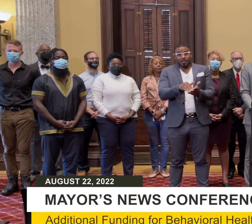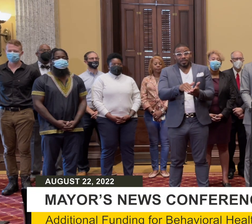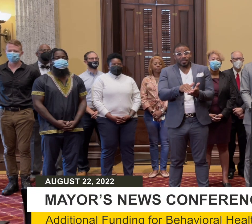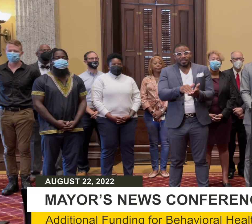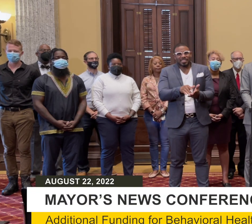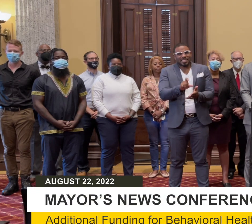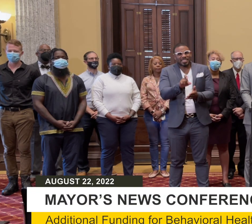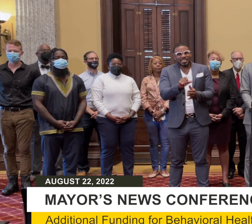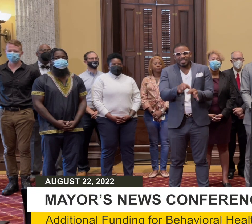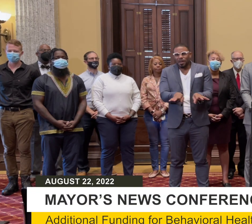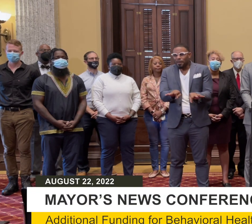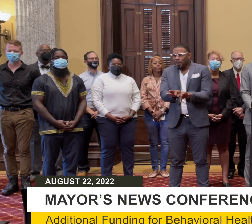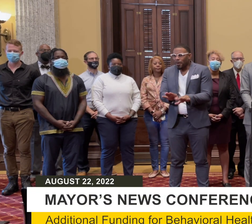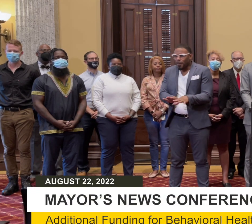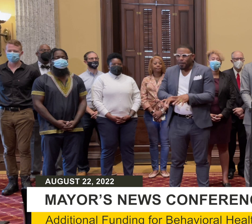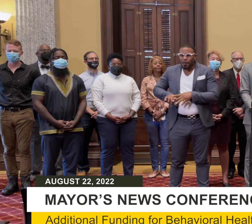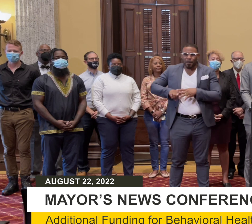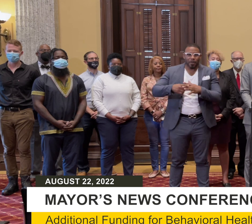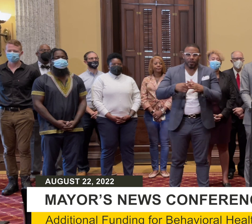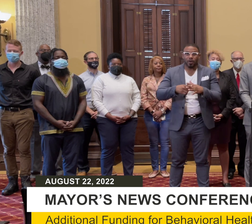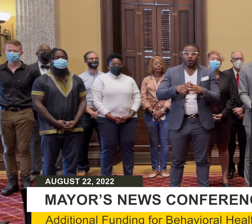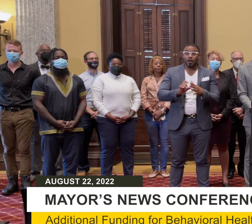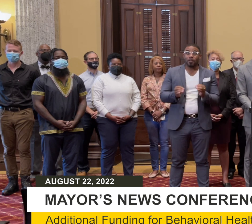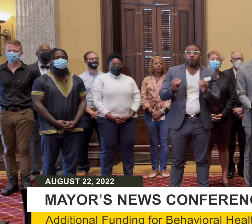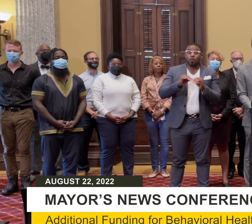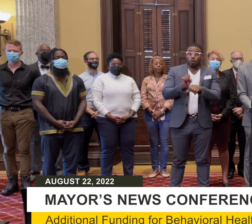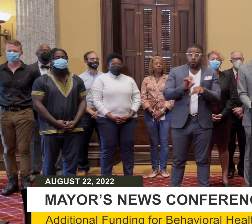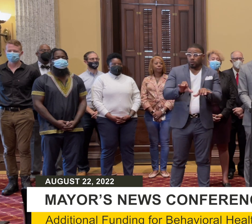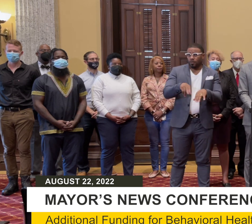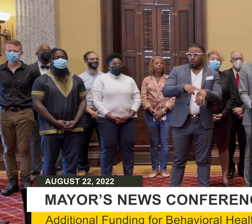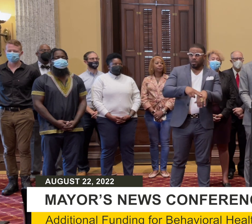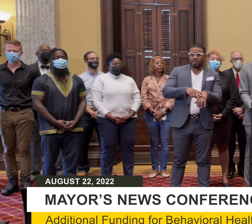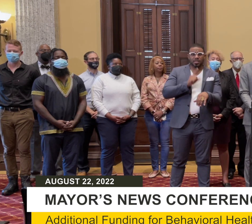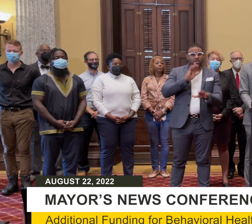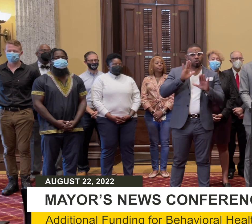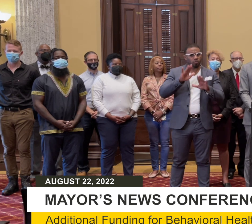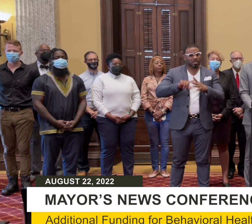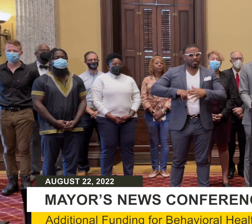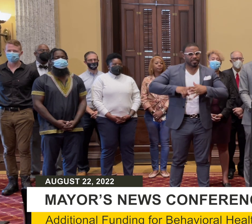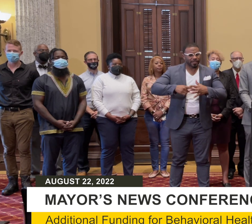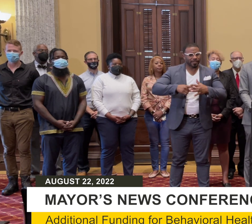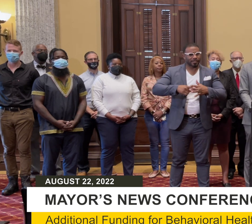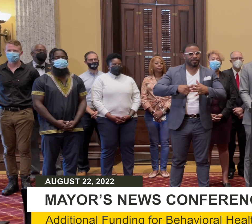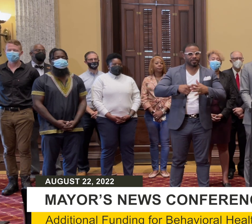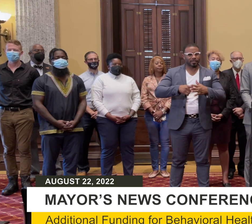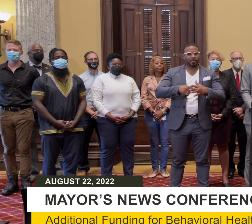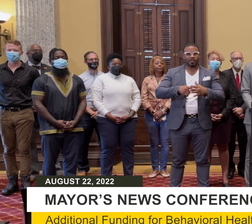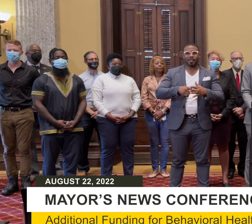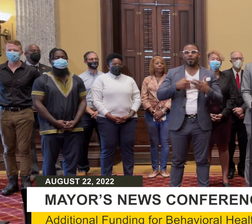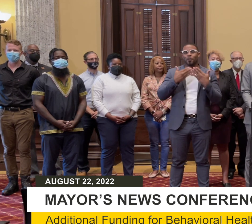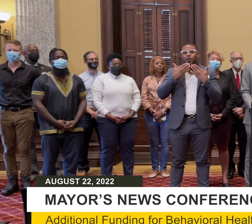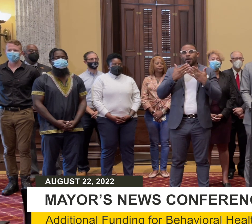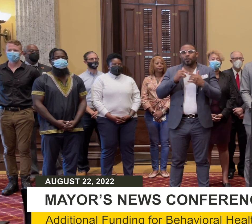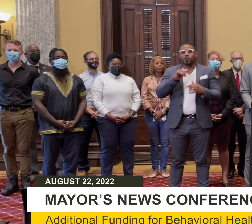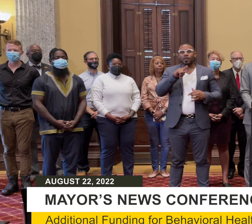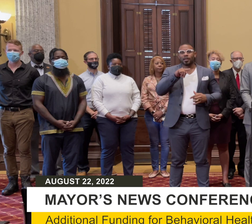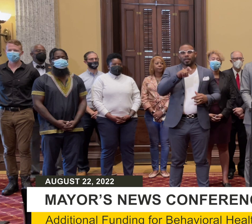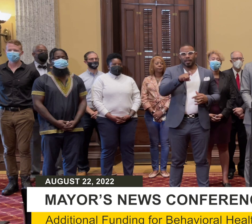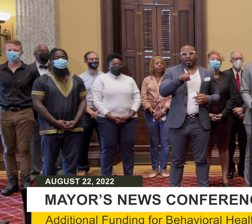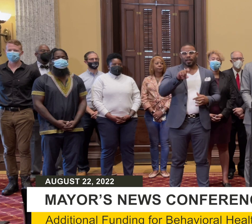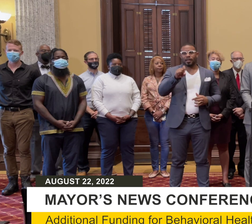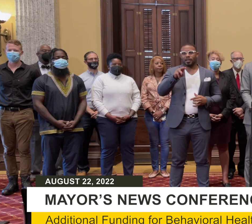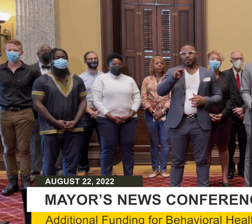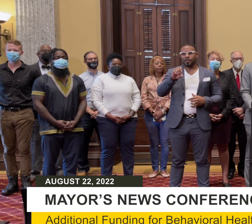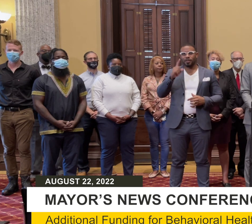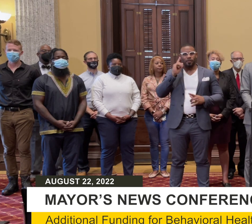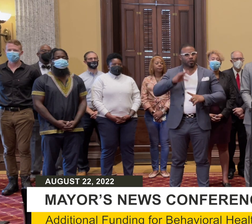is such an important start. We have more work to do, but it is a great start. I'm grateful to Allie Smith for